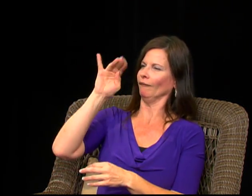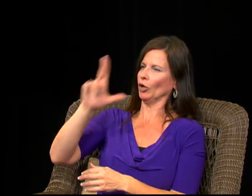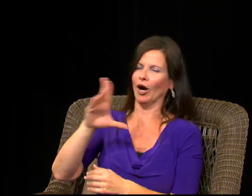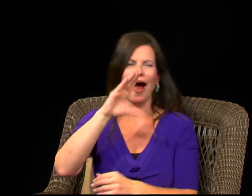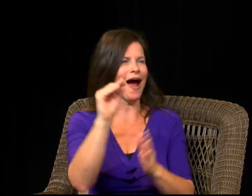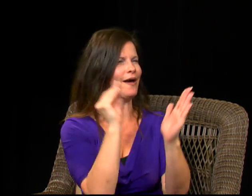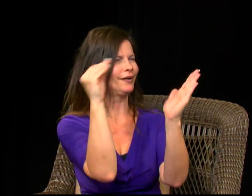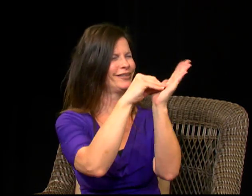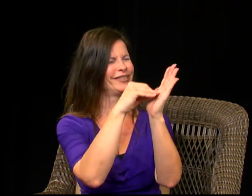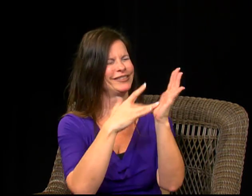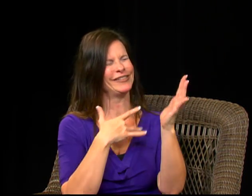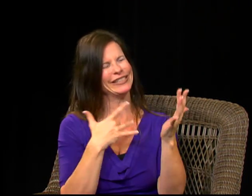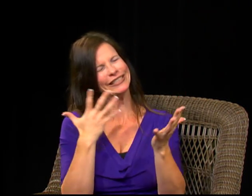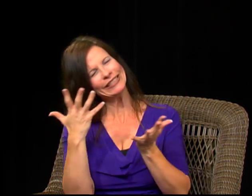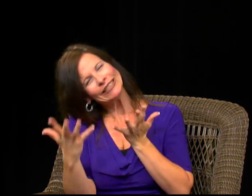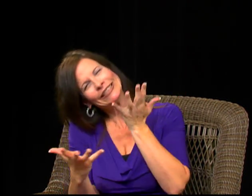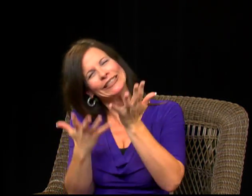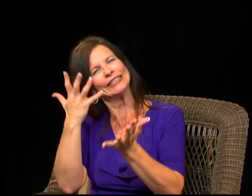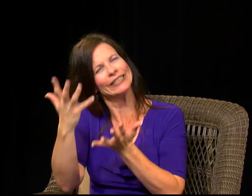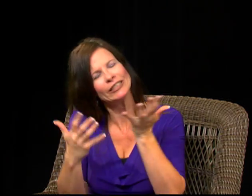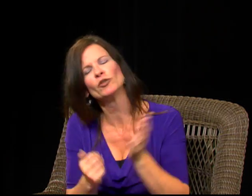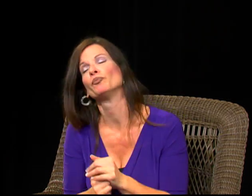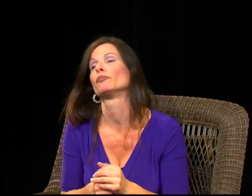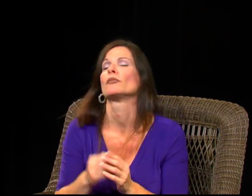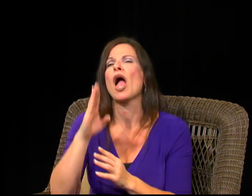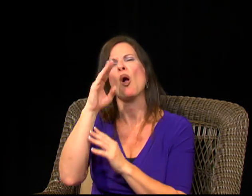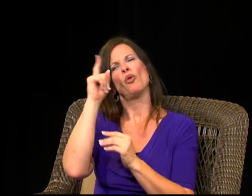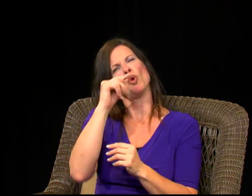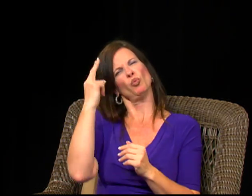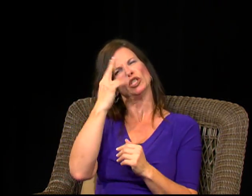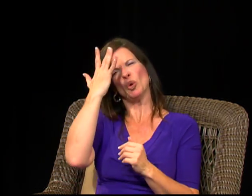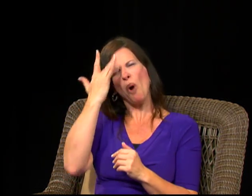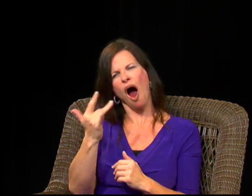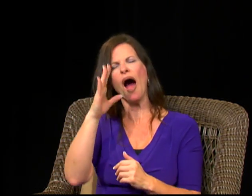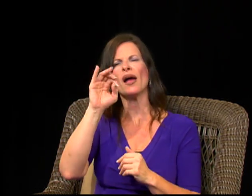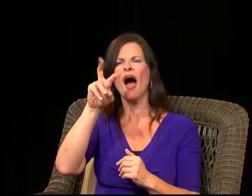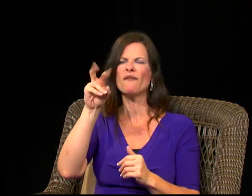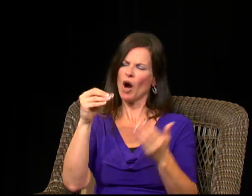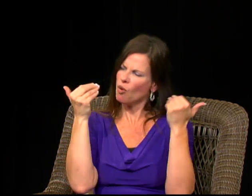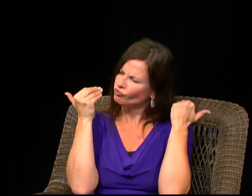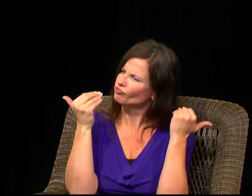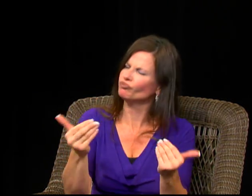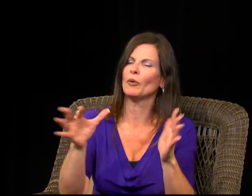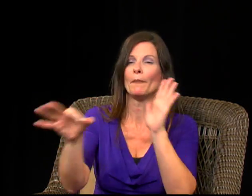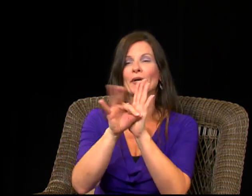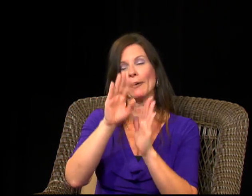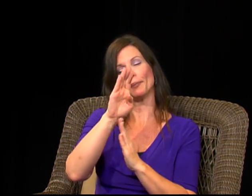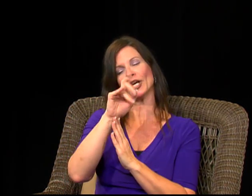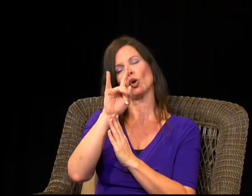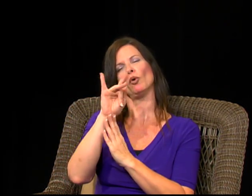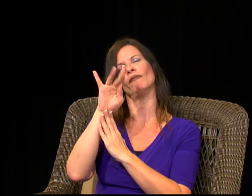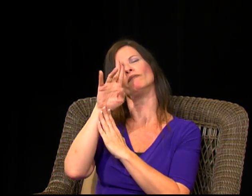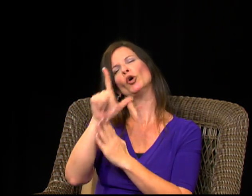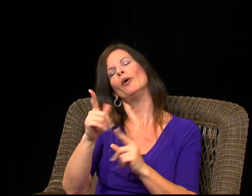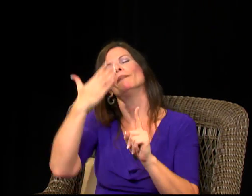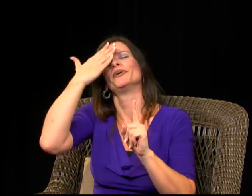done, they select a model to represent that concept of beautiful. So it's a little bit bothersome to